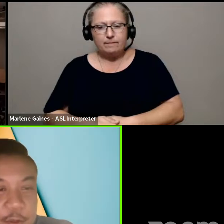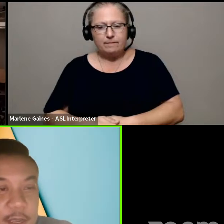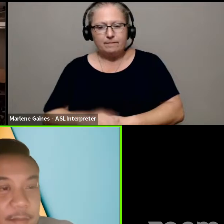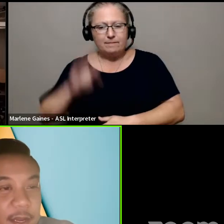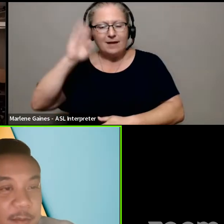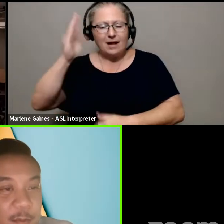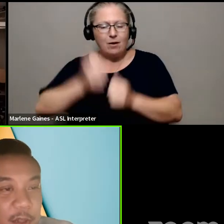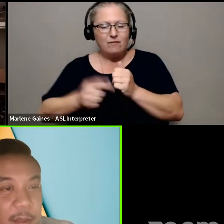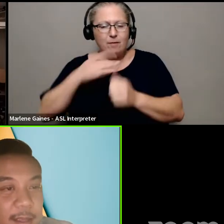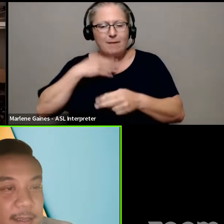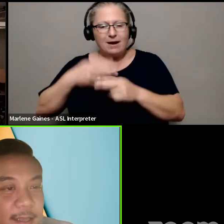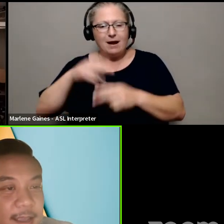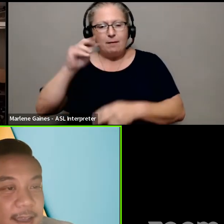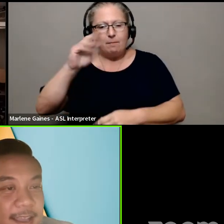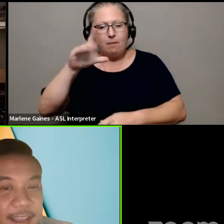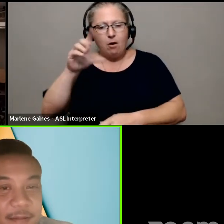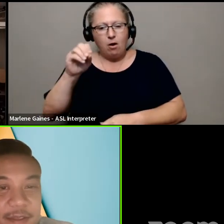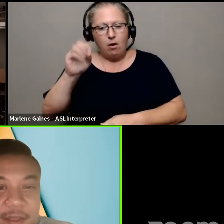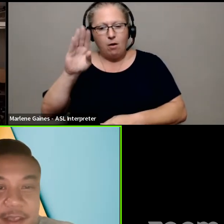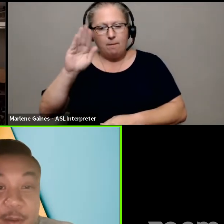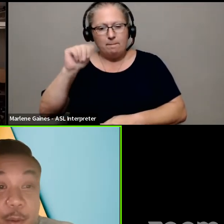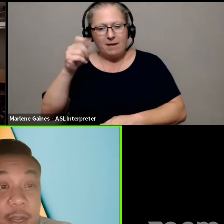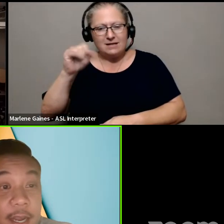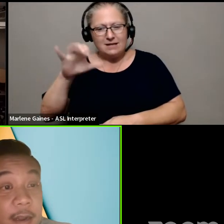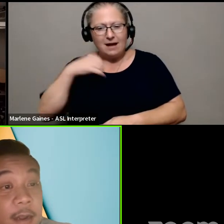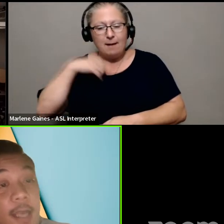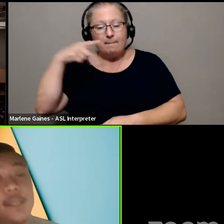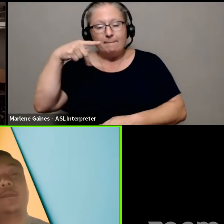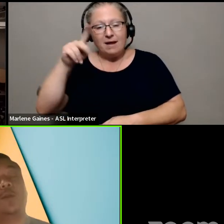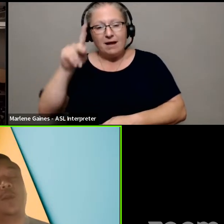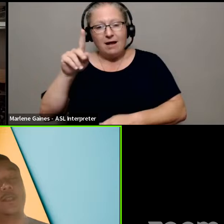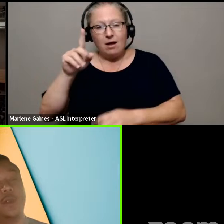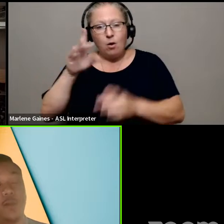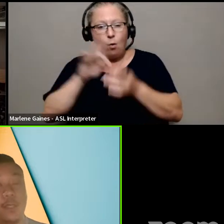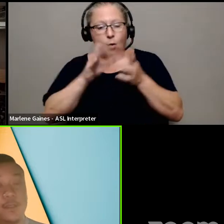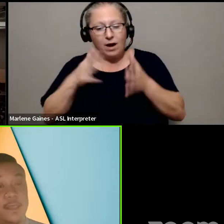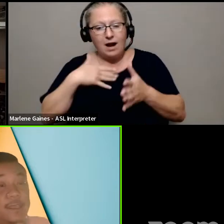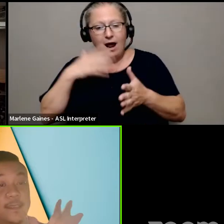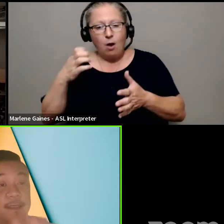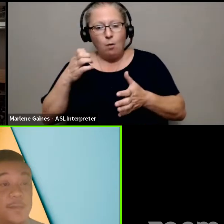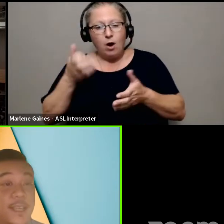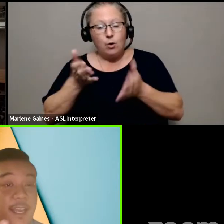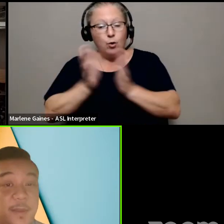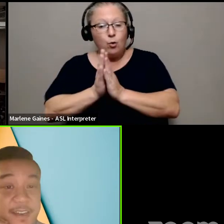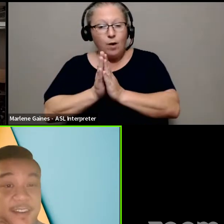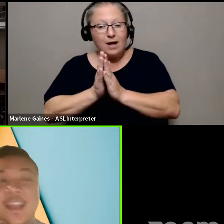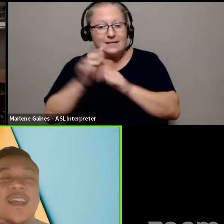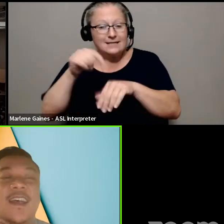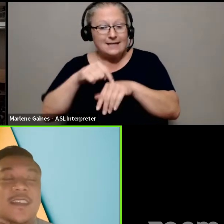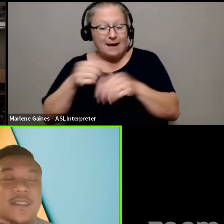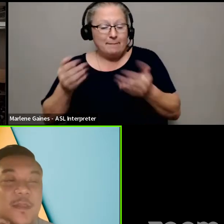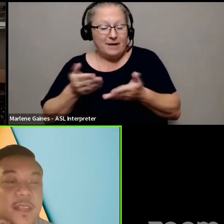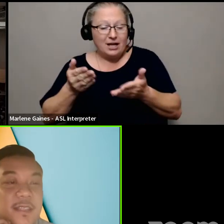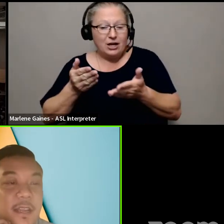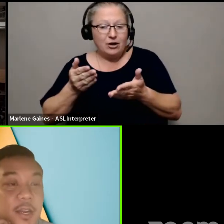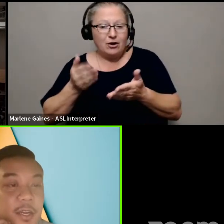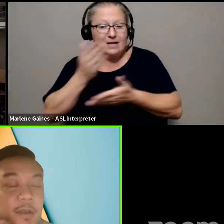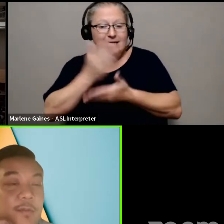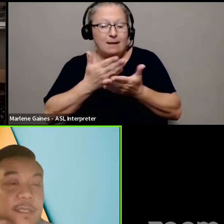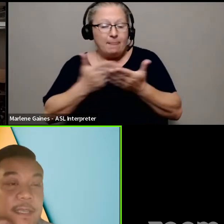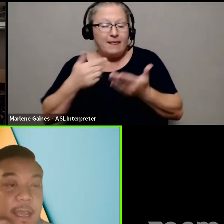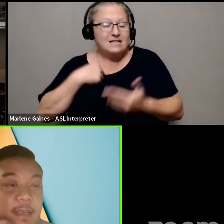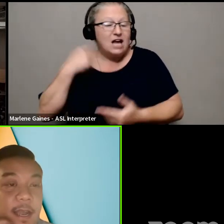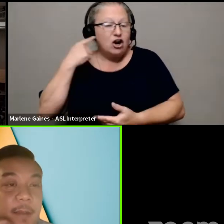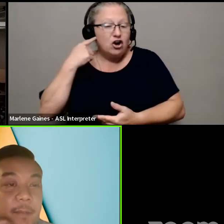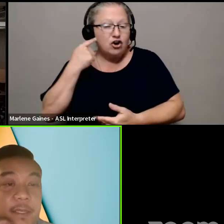Hello, everyone. My name is Marlo Bagsick. I am the PL coordinator. I just wanted to request some time here. Some of the things I